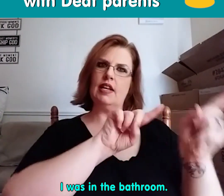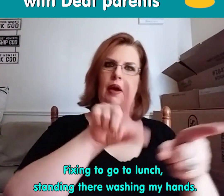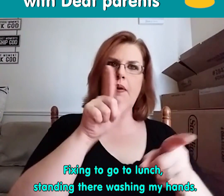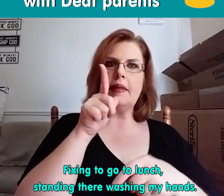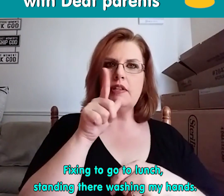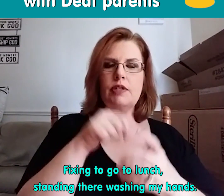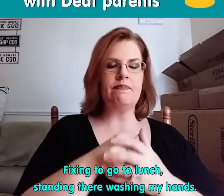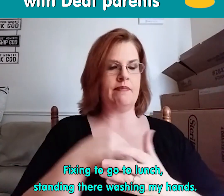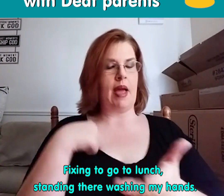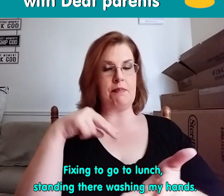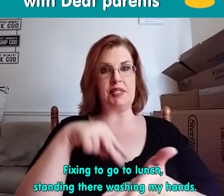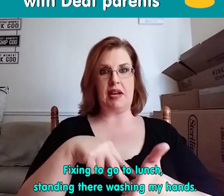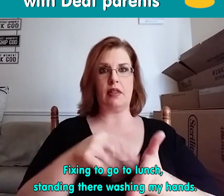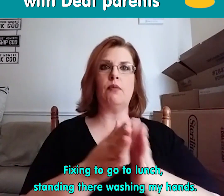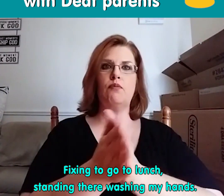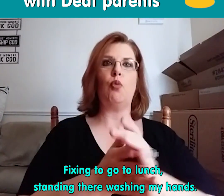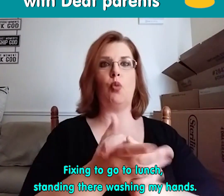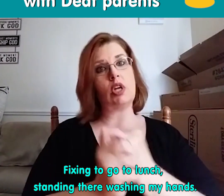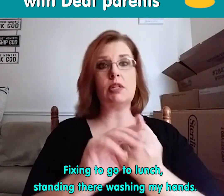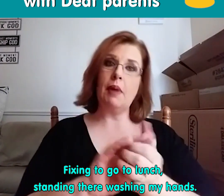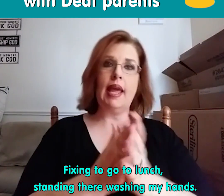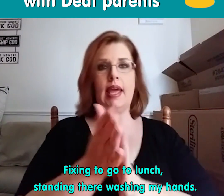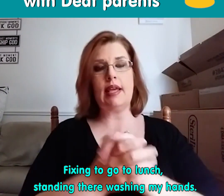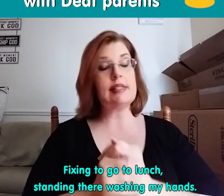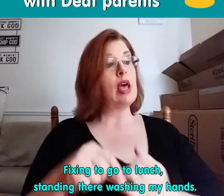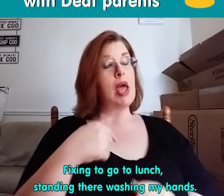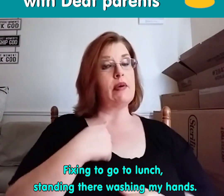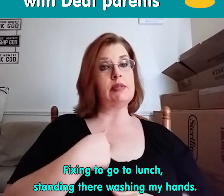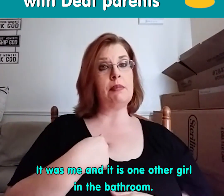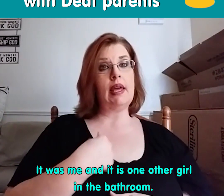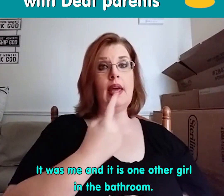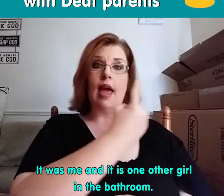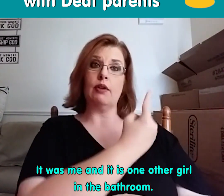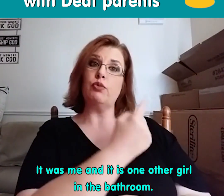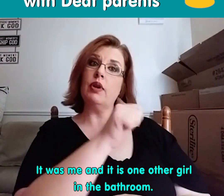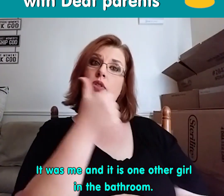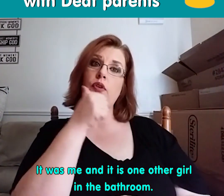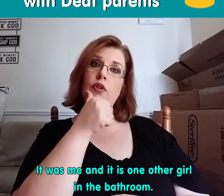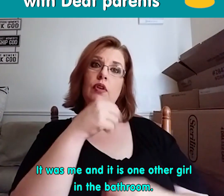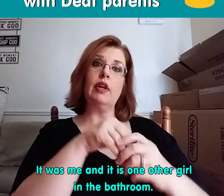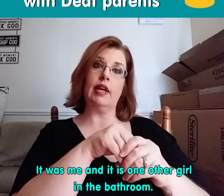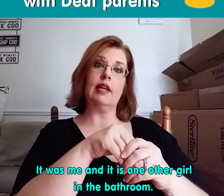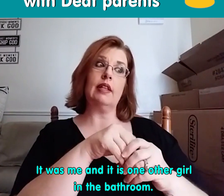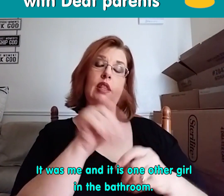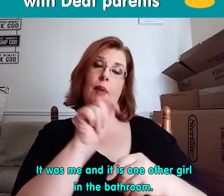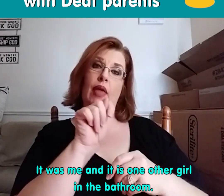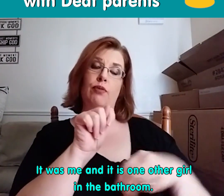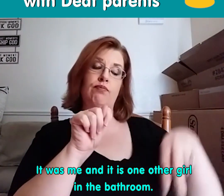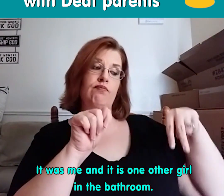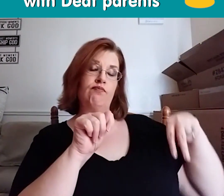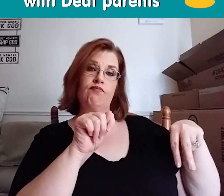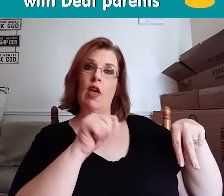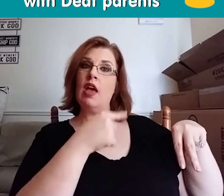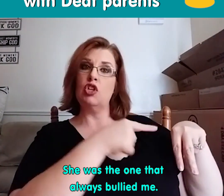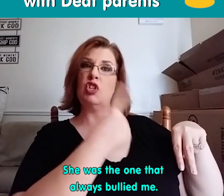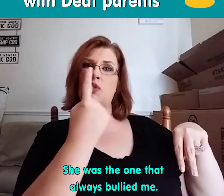to go to lunch. I'm standing there, washing my hands. It was me, and it was one other girl in the bathroom. She was the